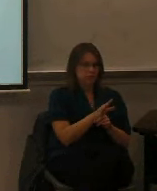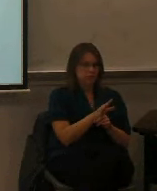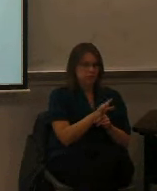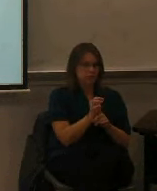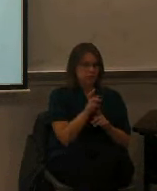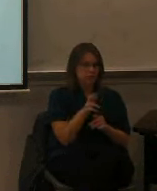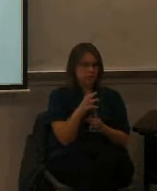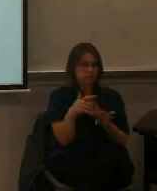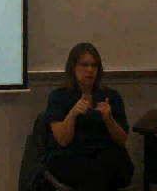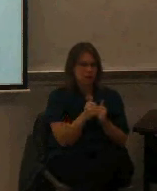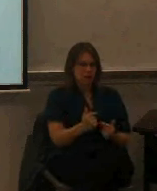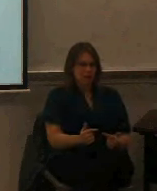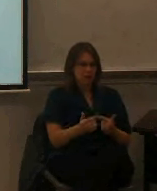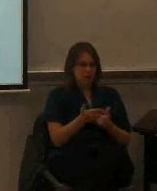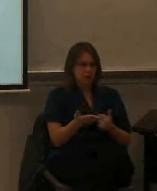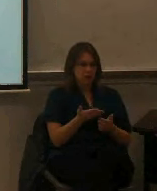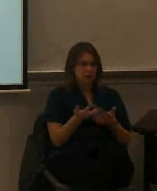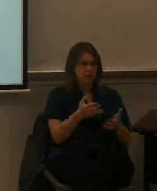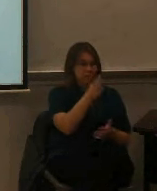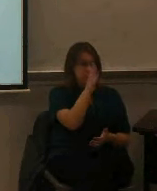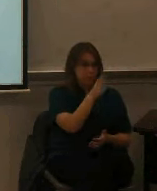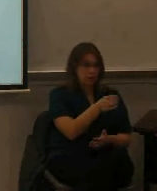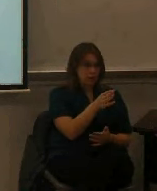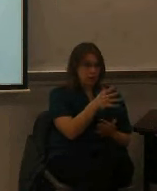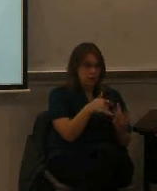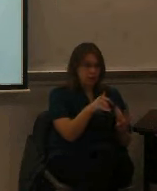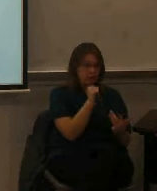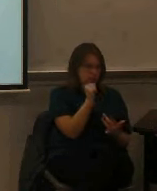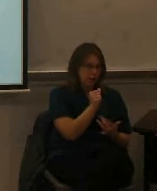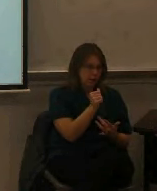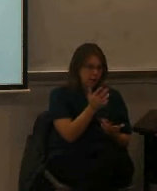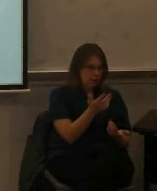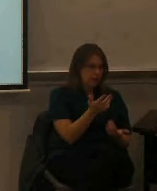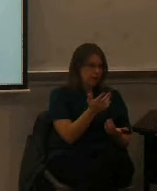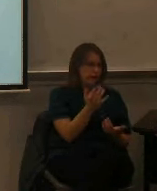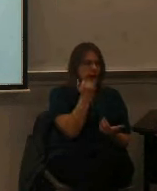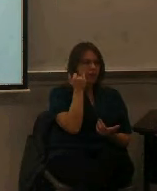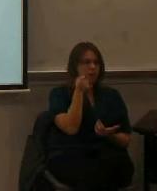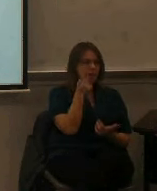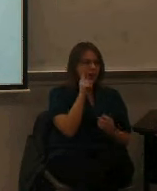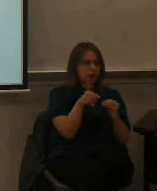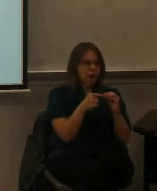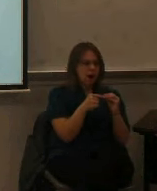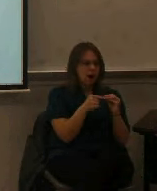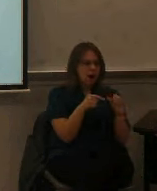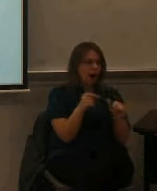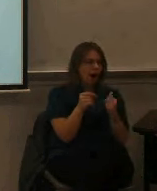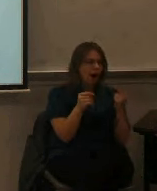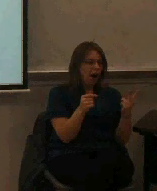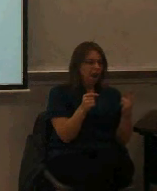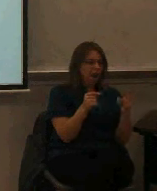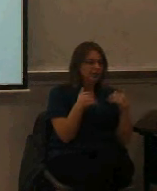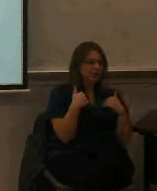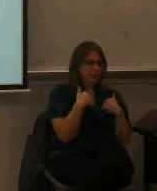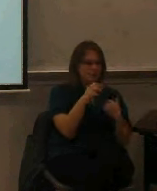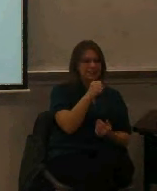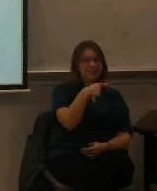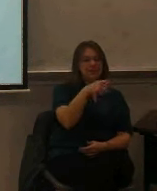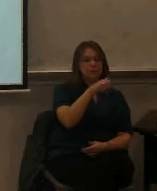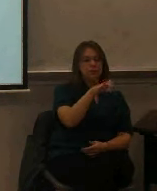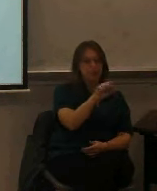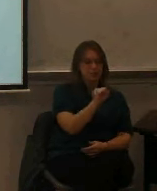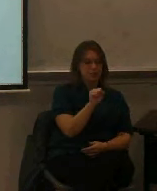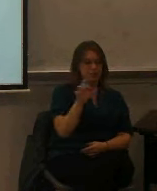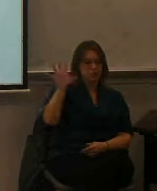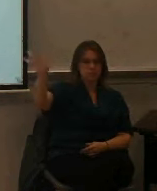interact with organisms, and a lot of direct interactions where you don't. And it turns out that if you think about any two species randomly